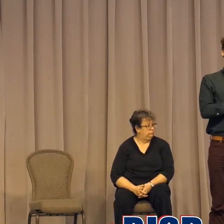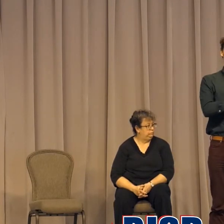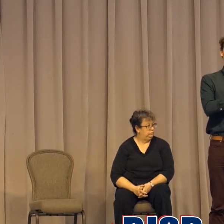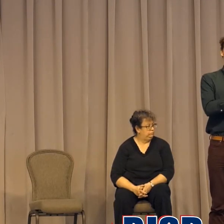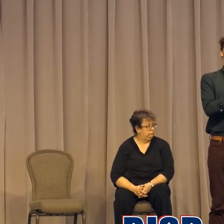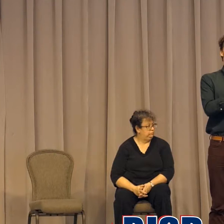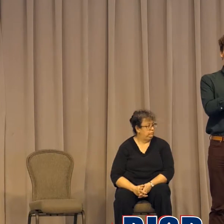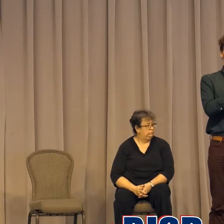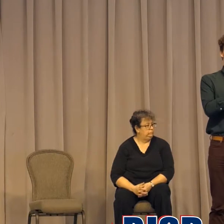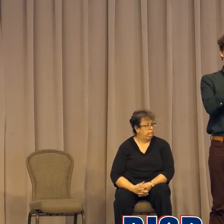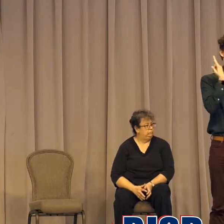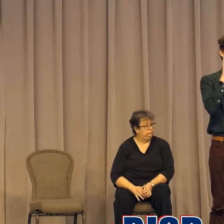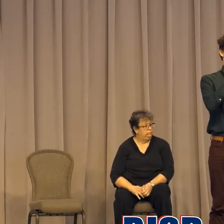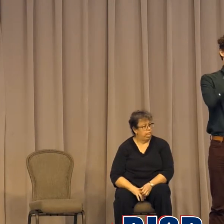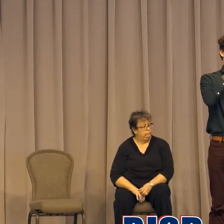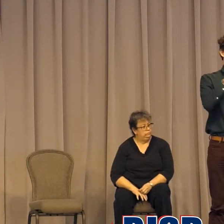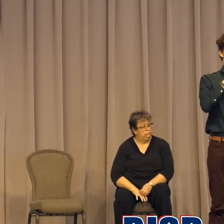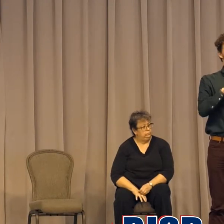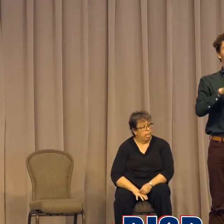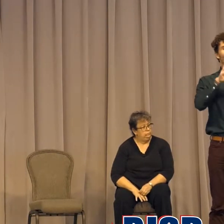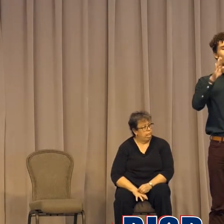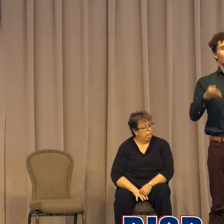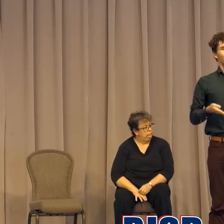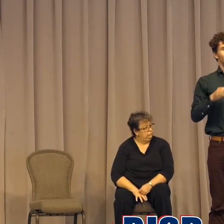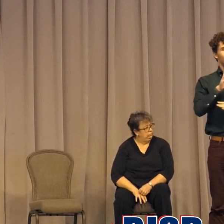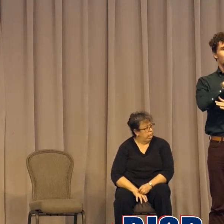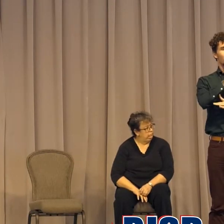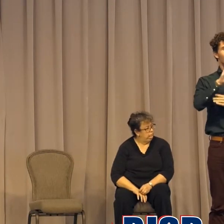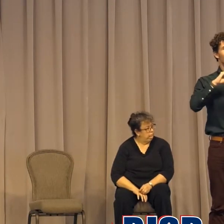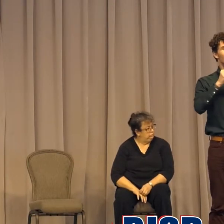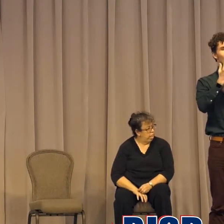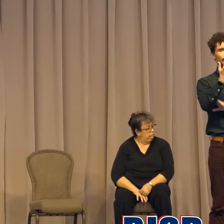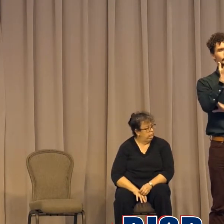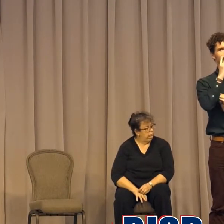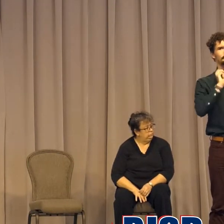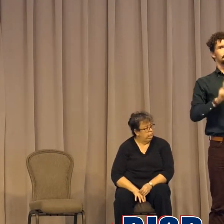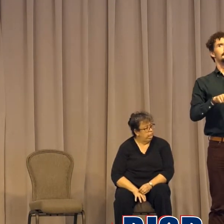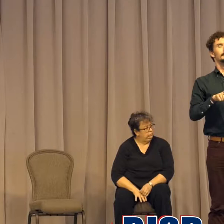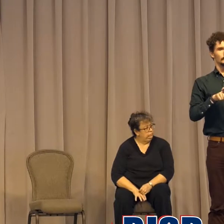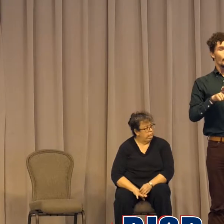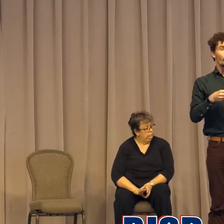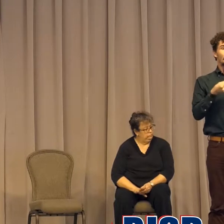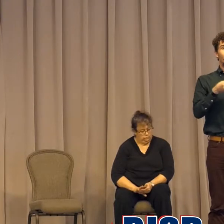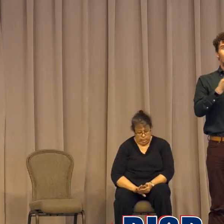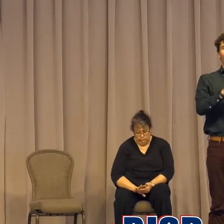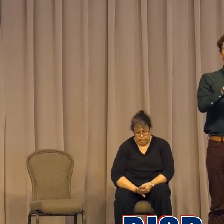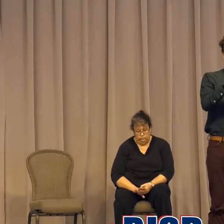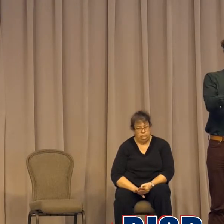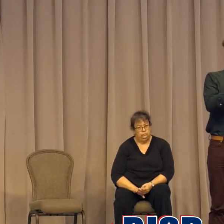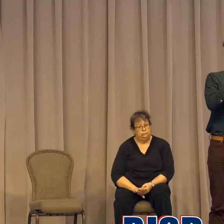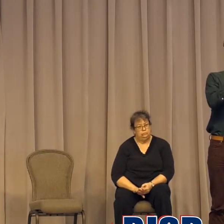3 recognizes this and funds literacy supports for our teachers and provides money for